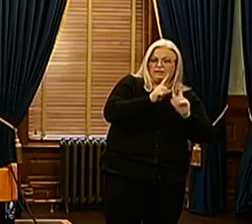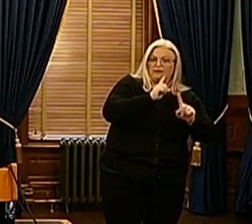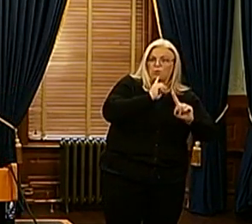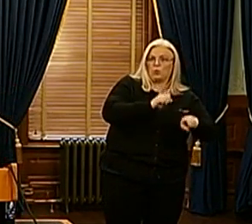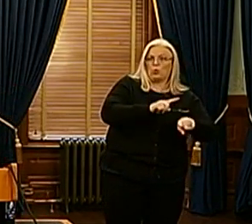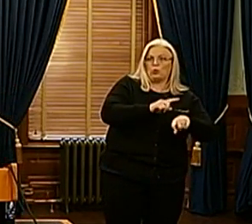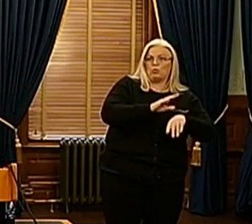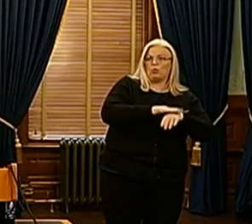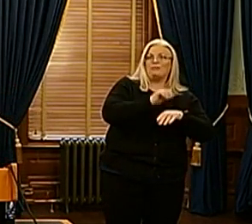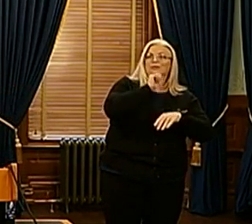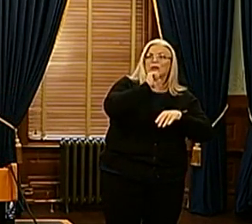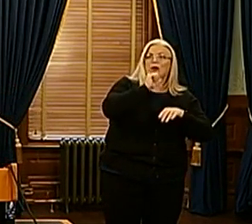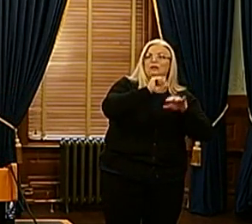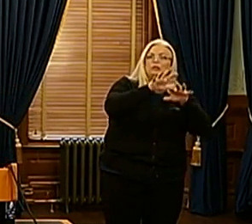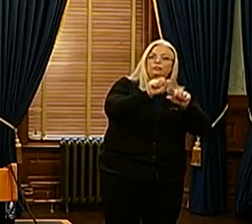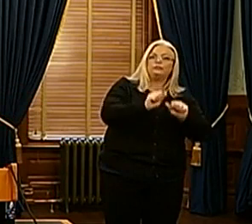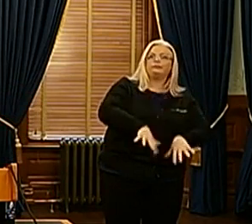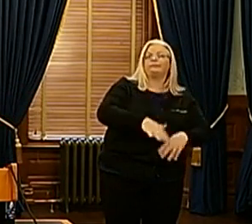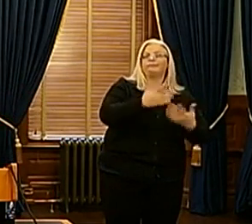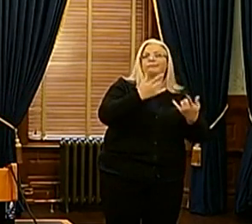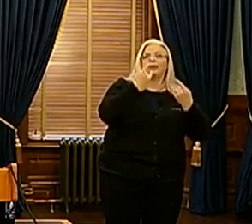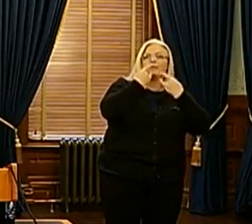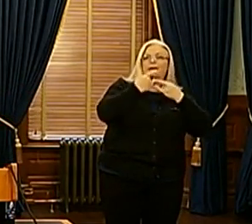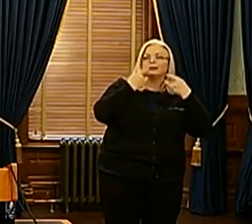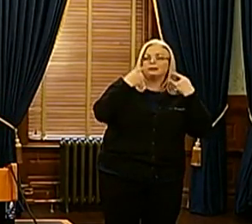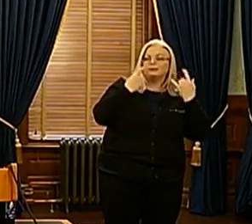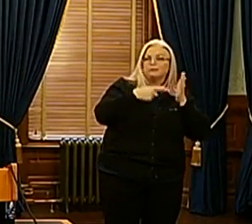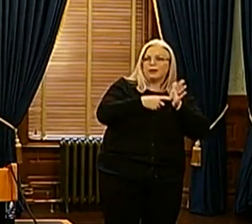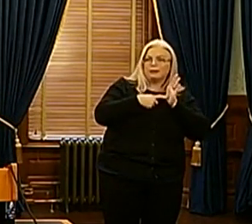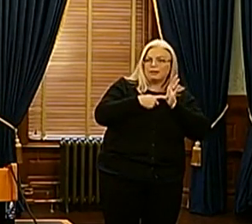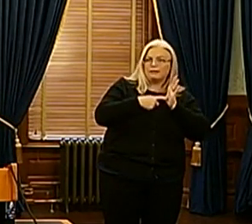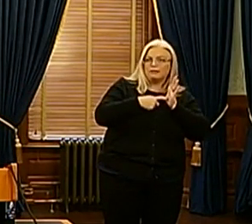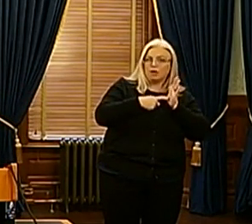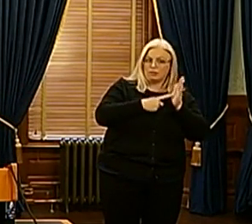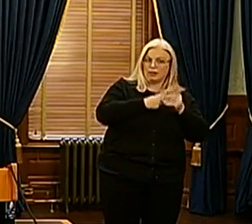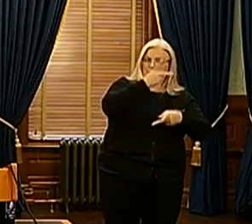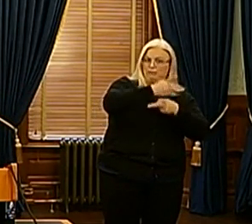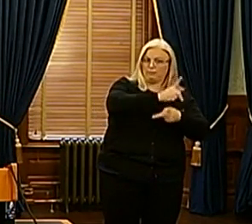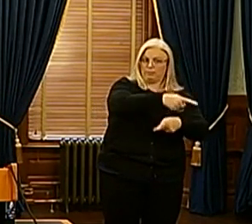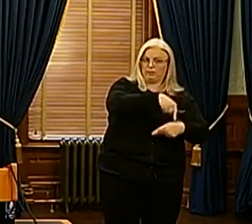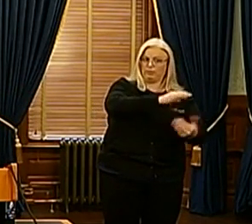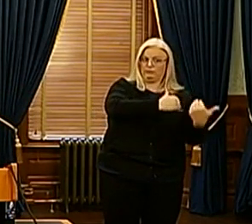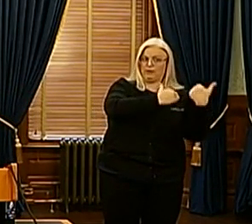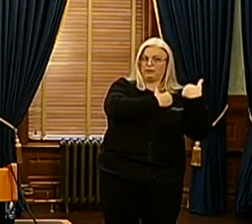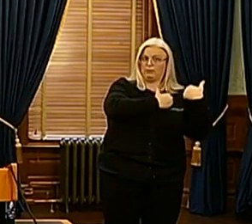on knocking down the mask mandate. Are they being held responsible for